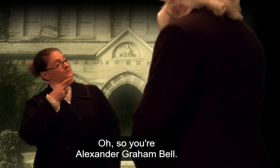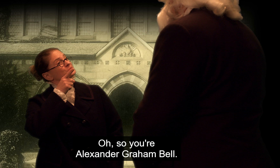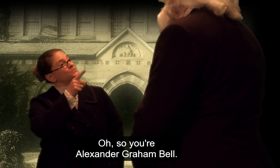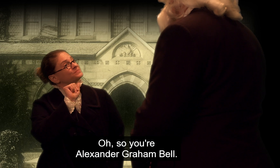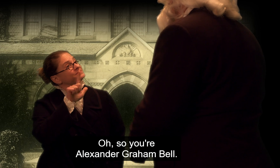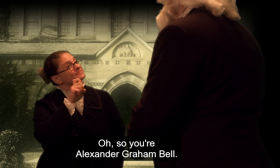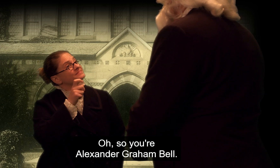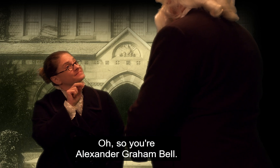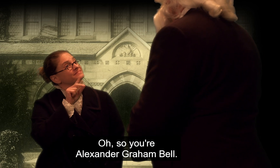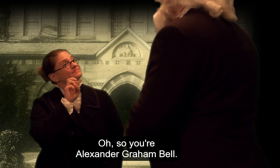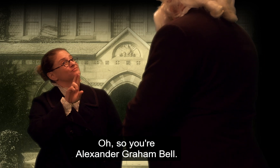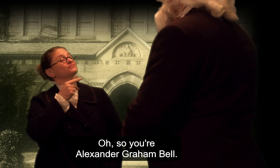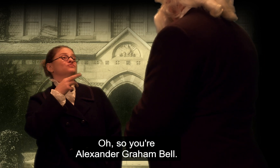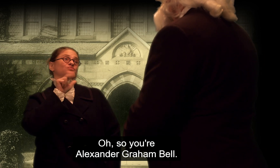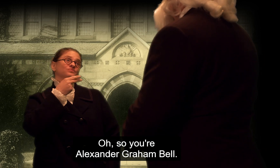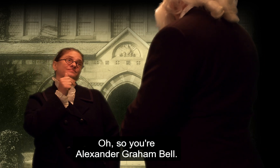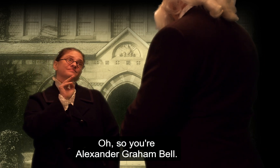Oh, so you're Alexander Graham Bell.